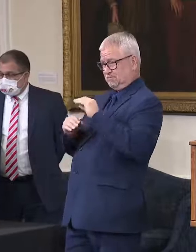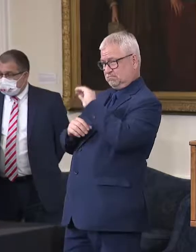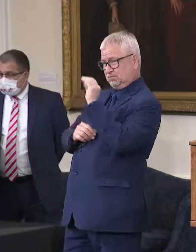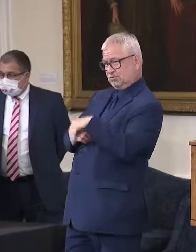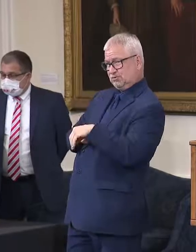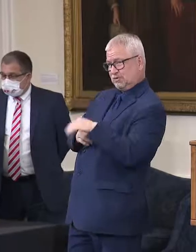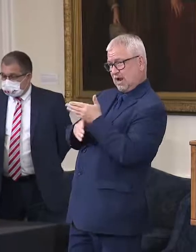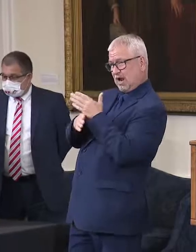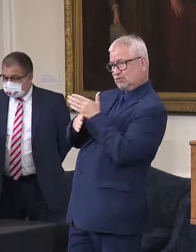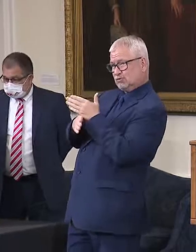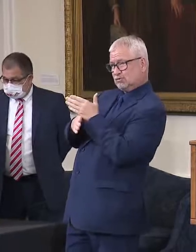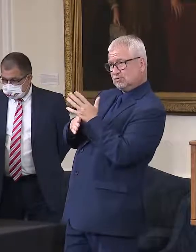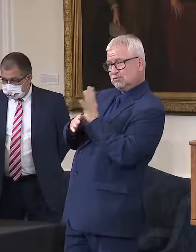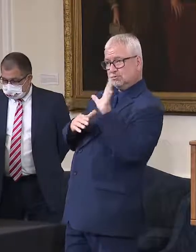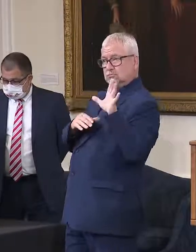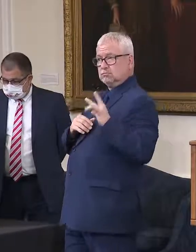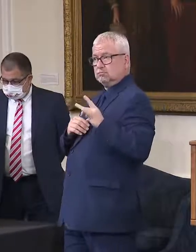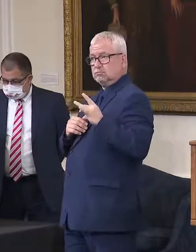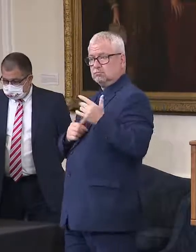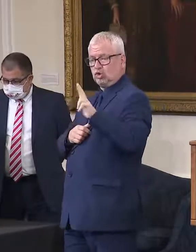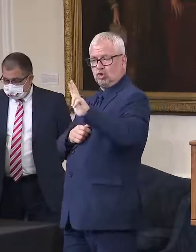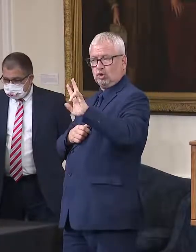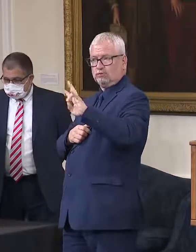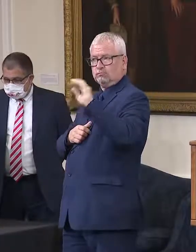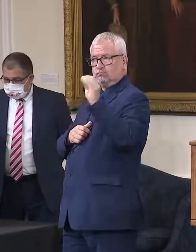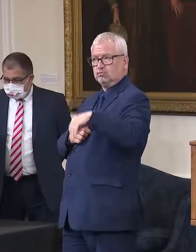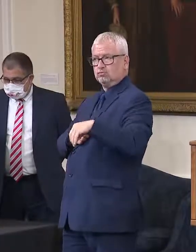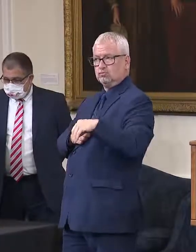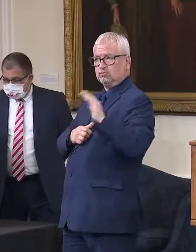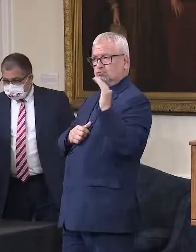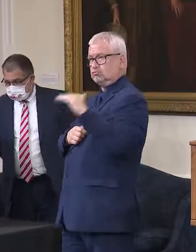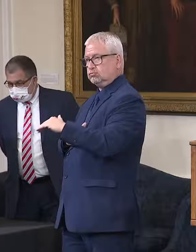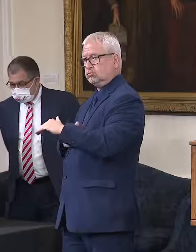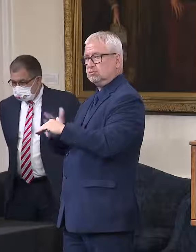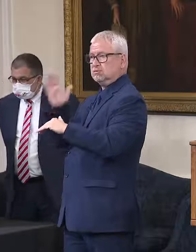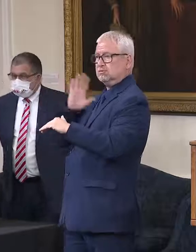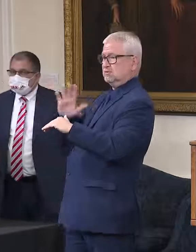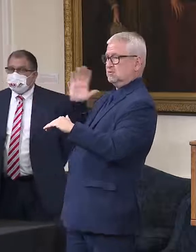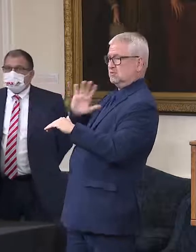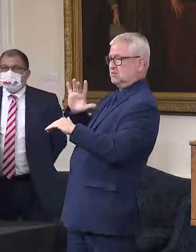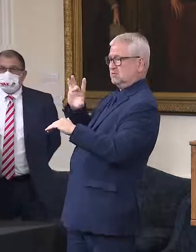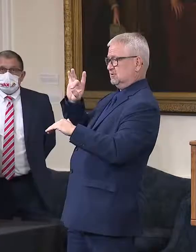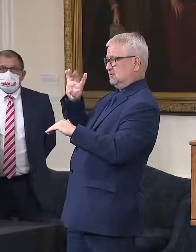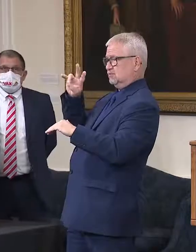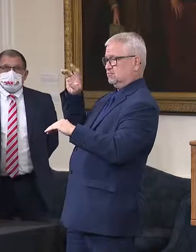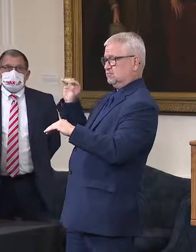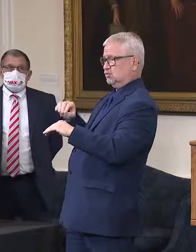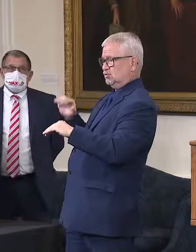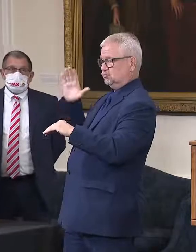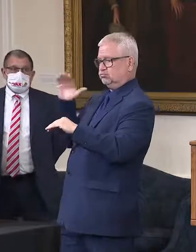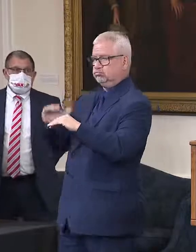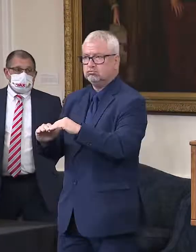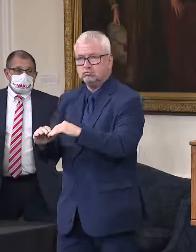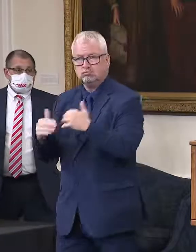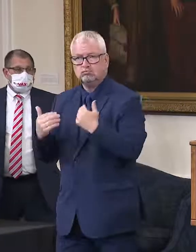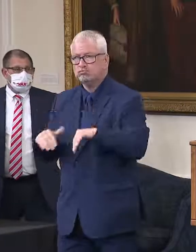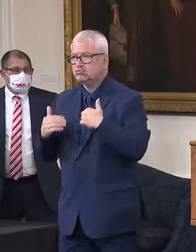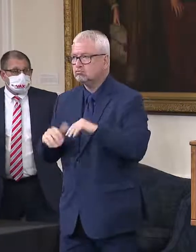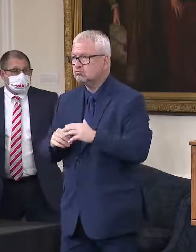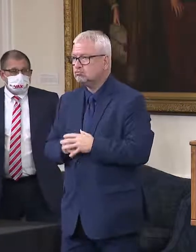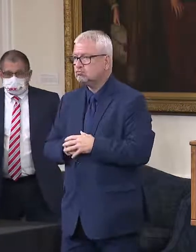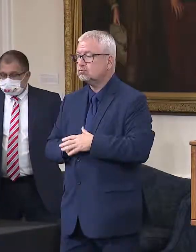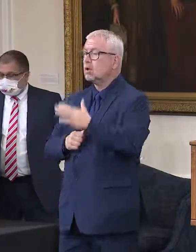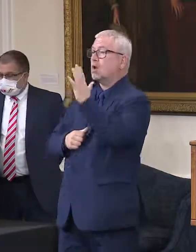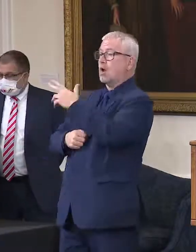is down 88% since its peak. And hospitalizations have declined 28% in recent weeks and